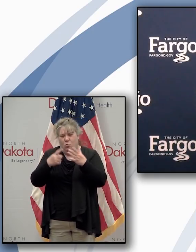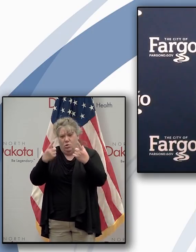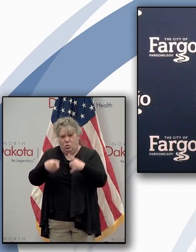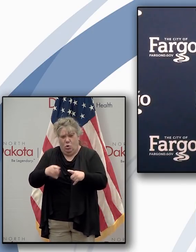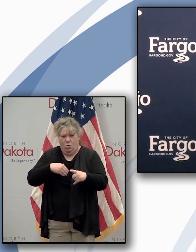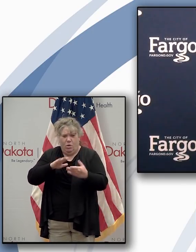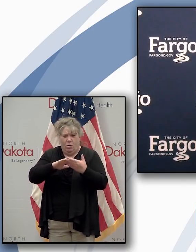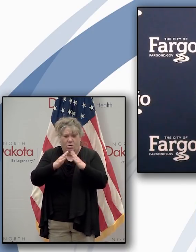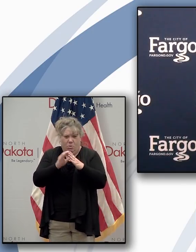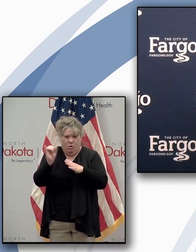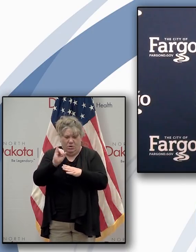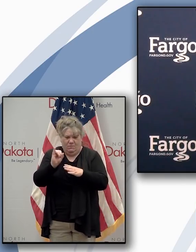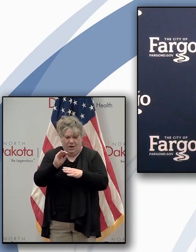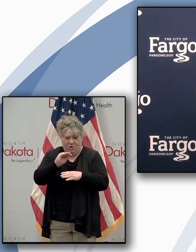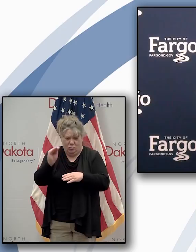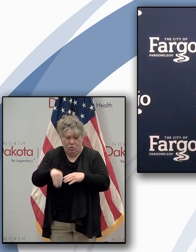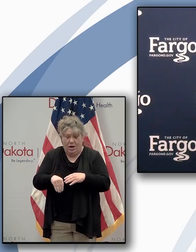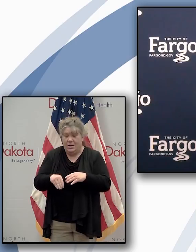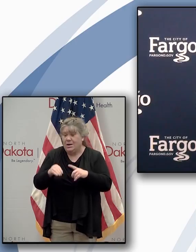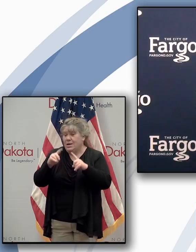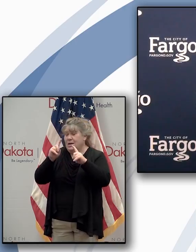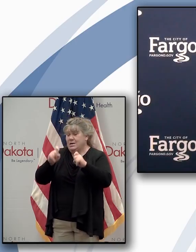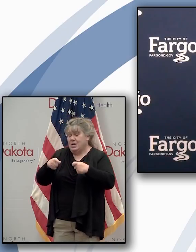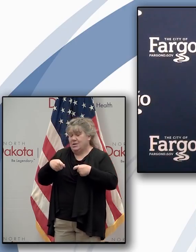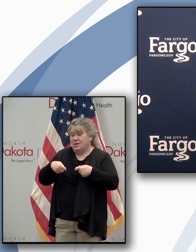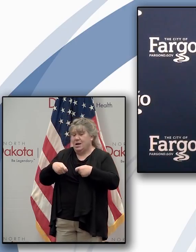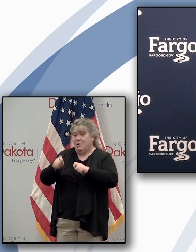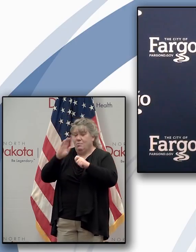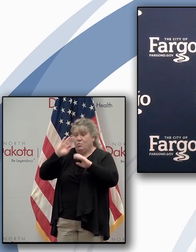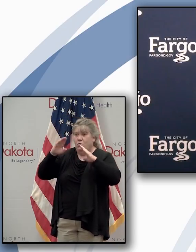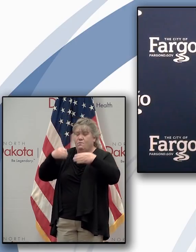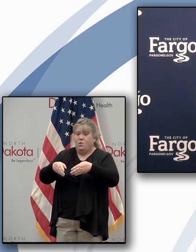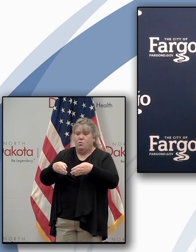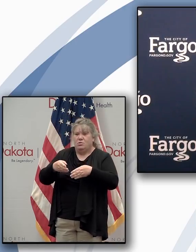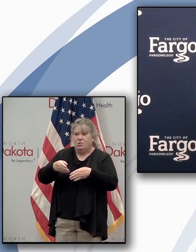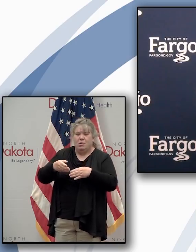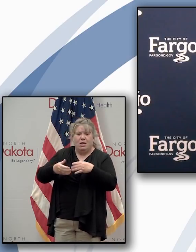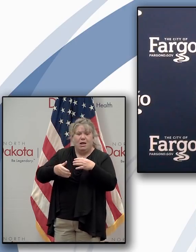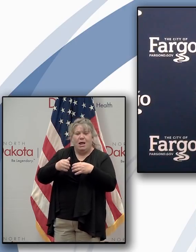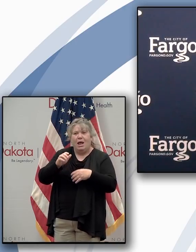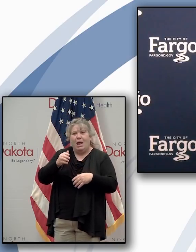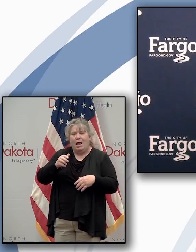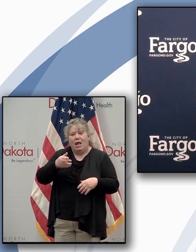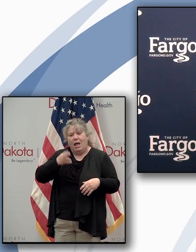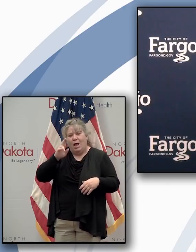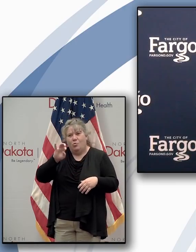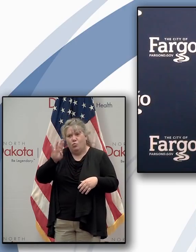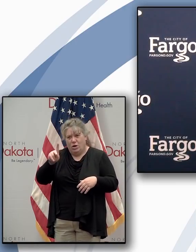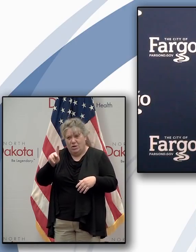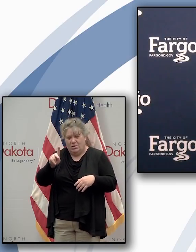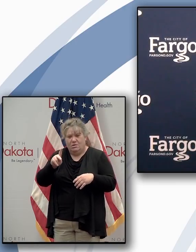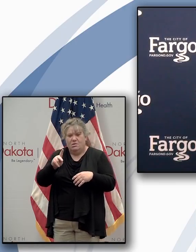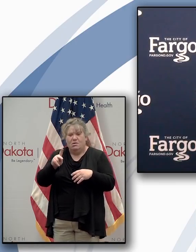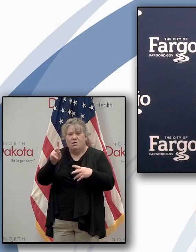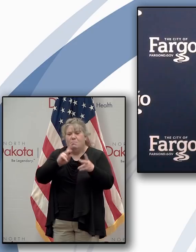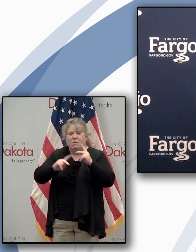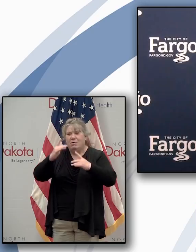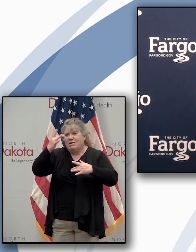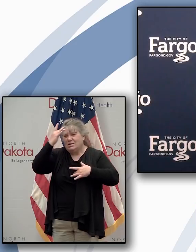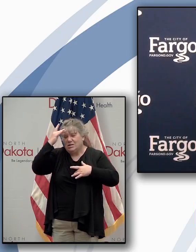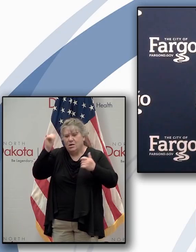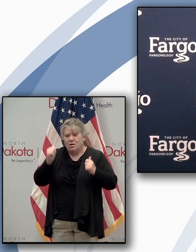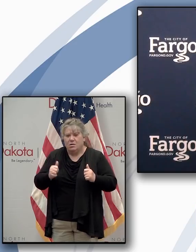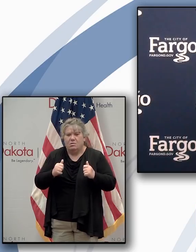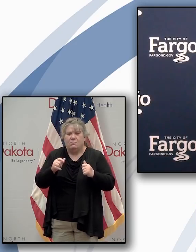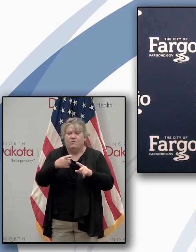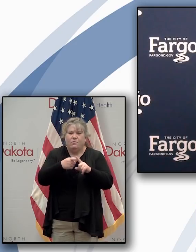rate. Testing efforts will focus on our most at-risk populations, which has vulnerable populations like long-term care